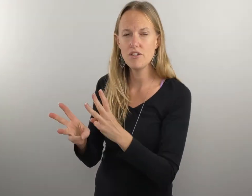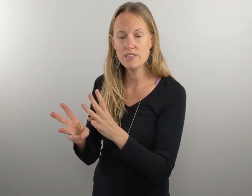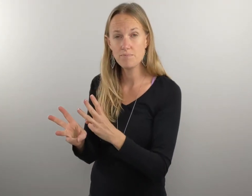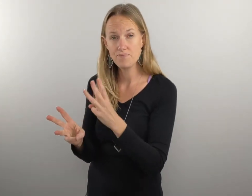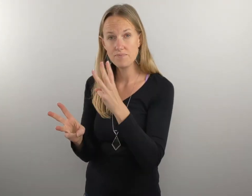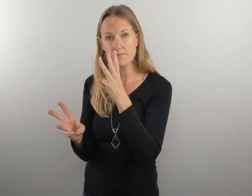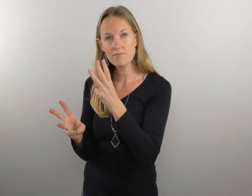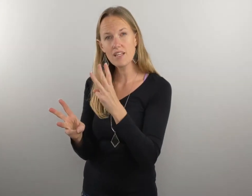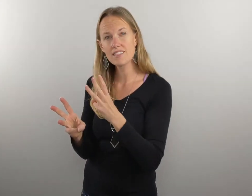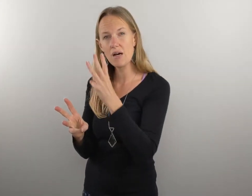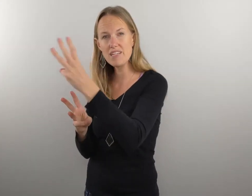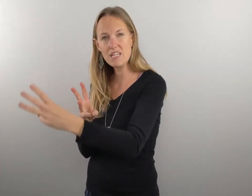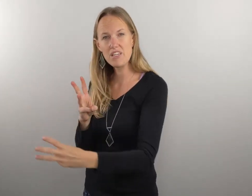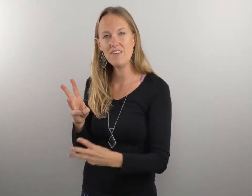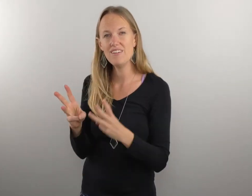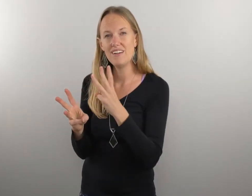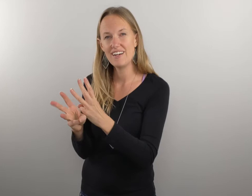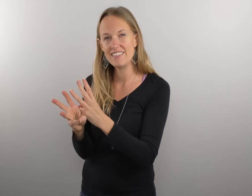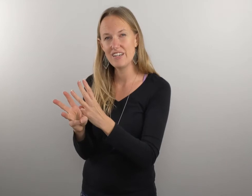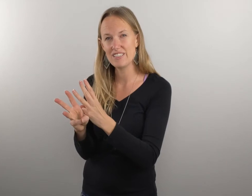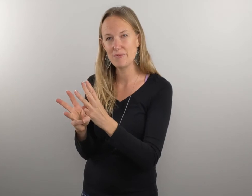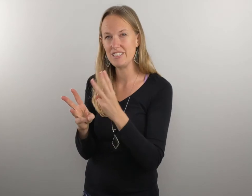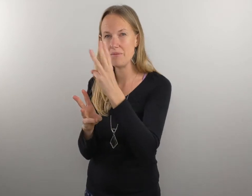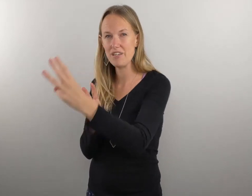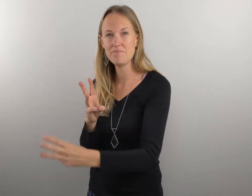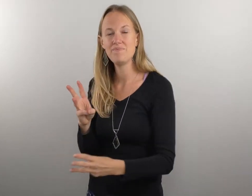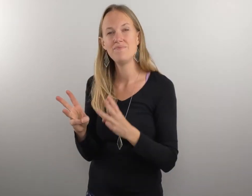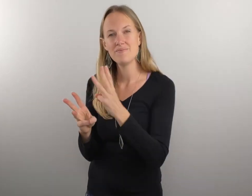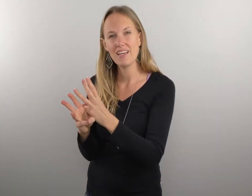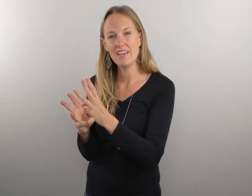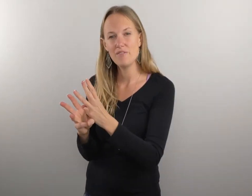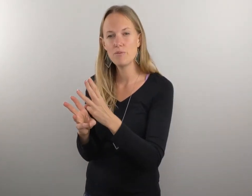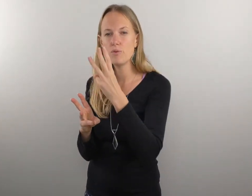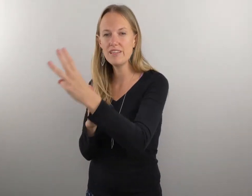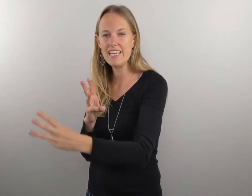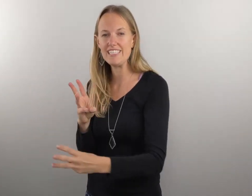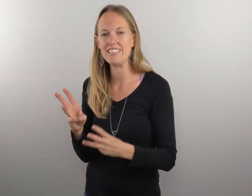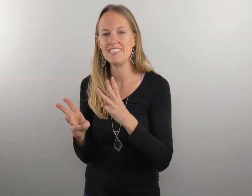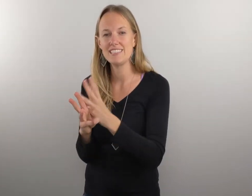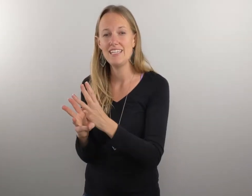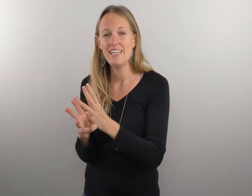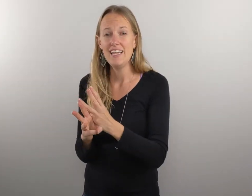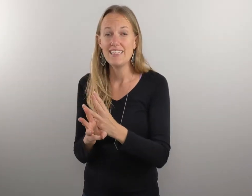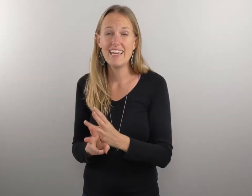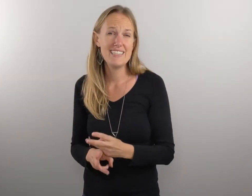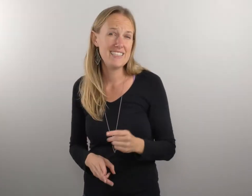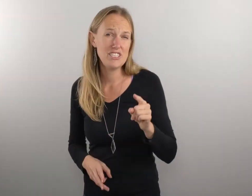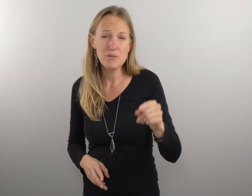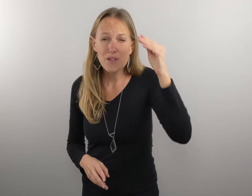W's, dominant W around your non-dominant W. Okay, would rule the nations. And then, did you